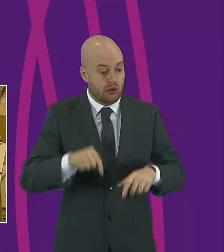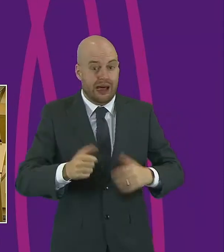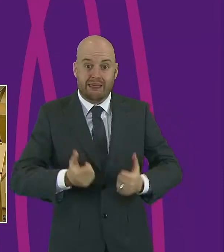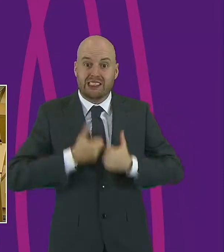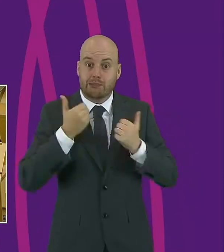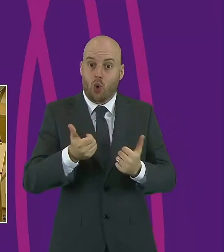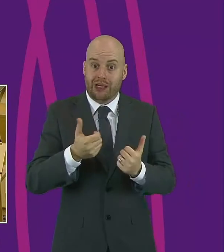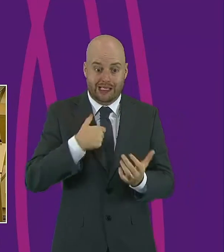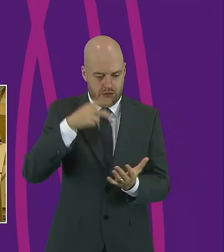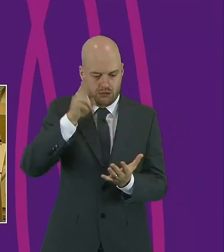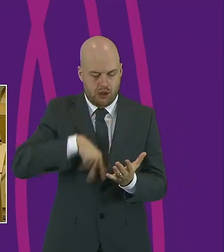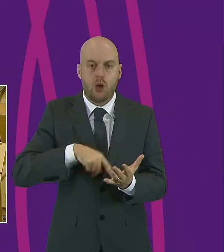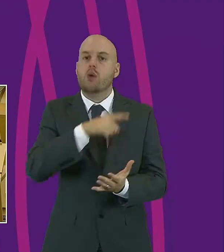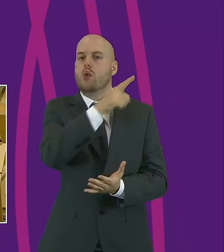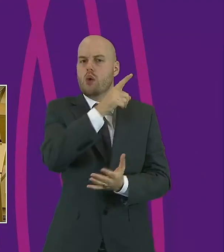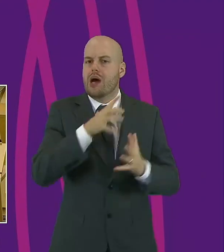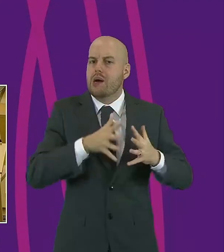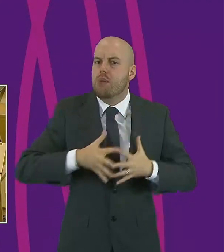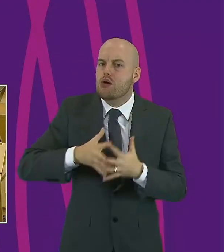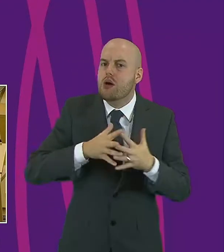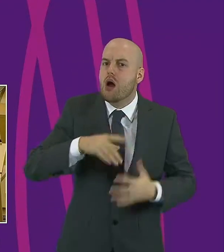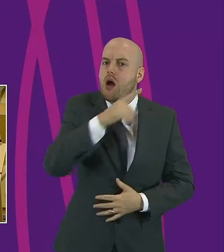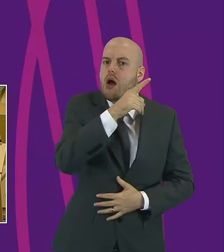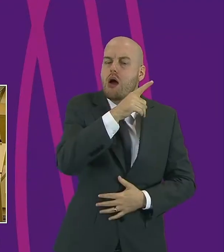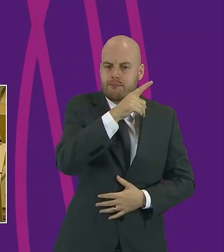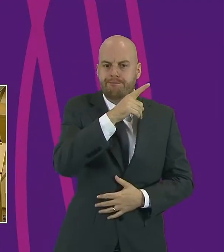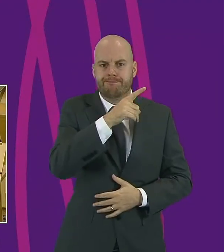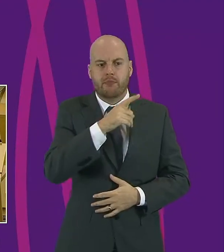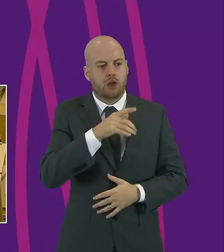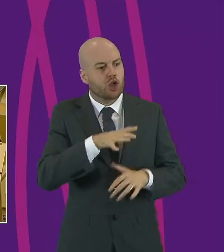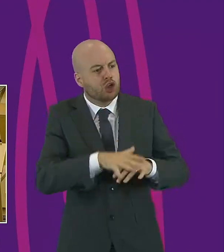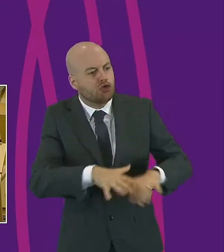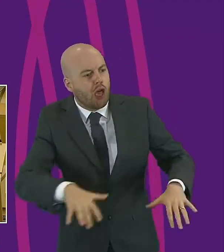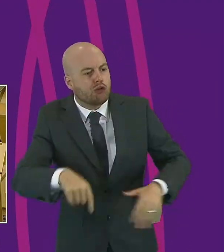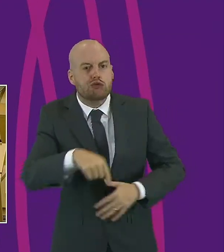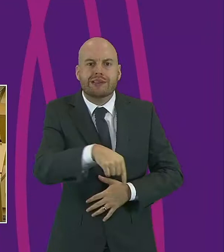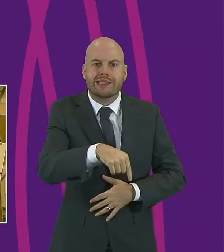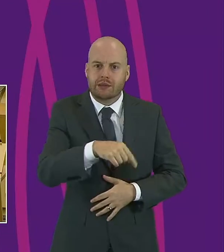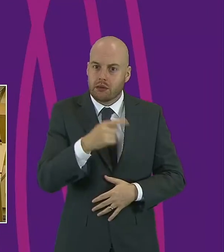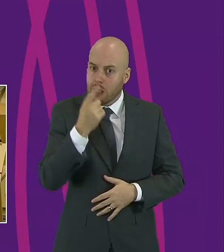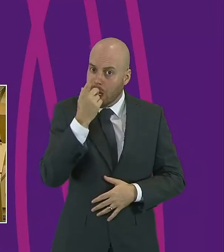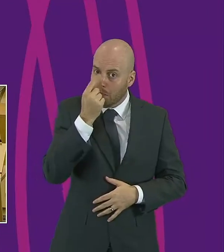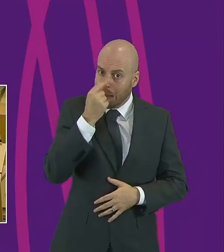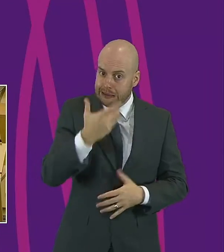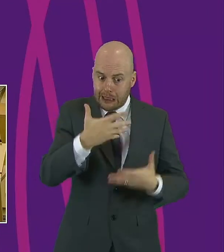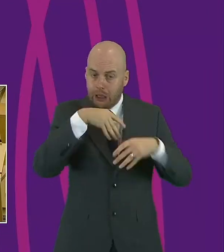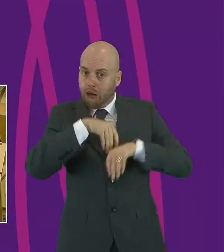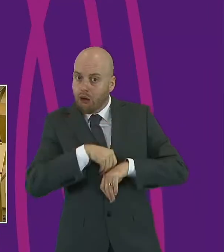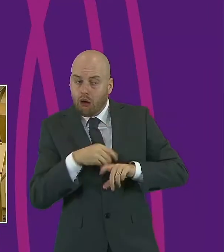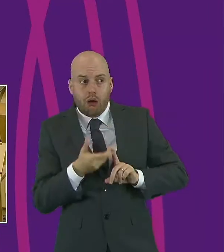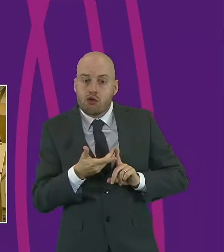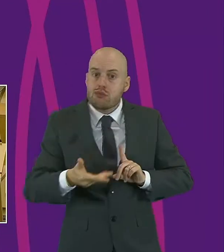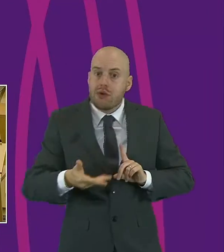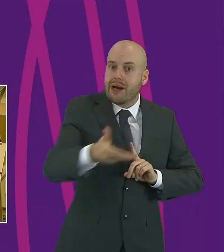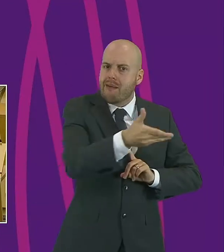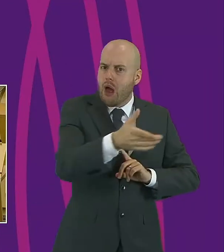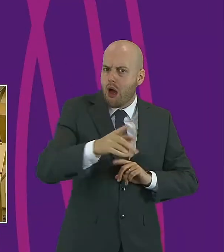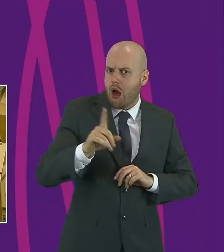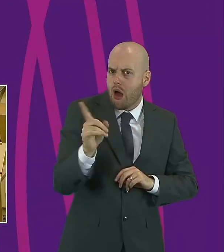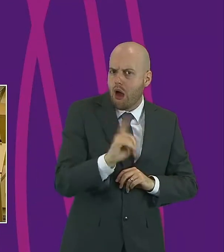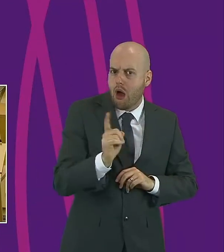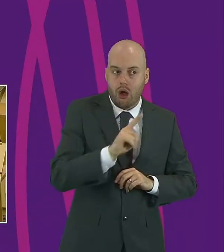from the United States about the viral load in children and their ability to transmit the virus. We will ask our advisors to look carefully at